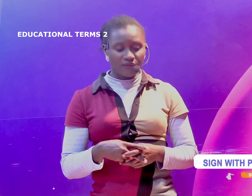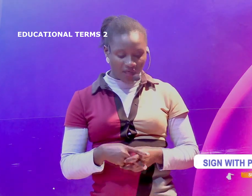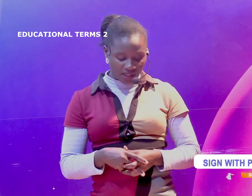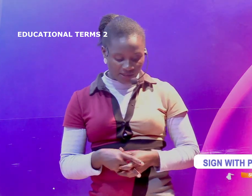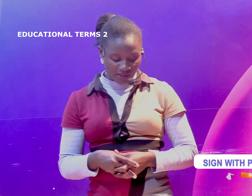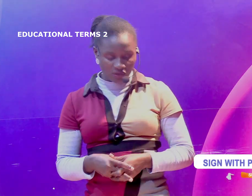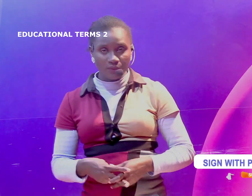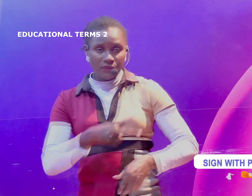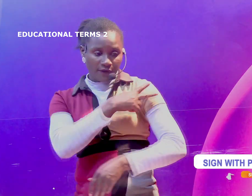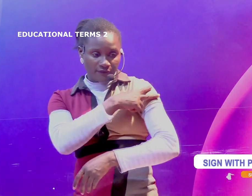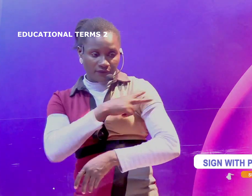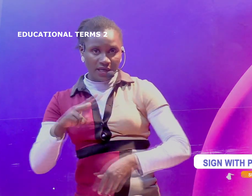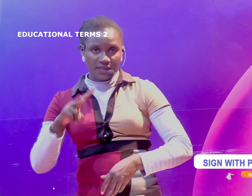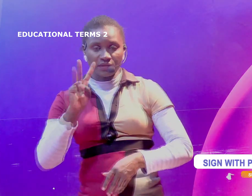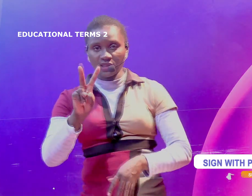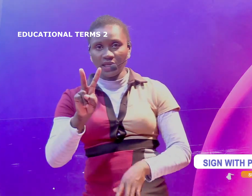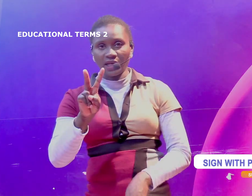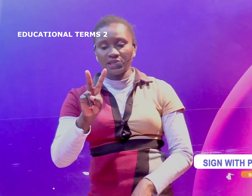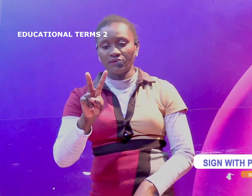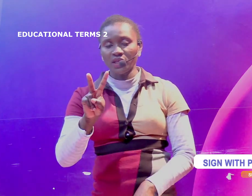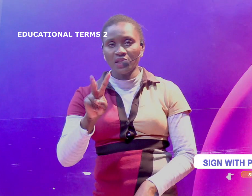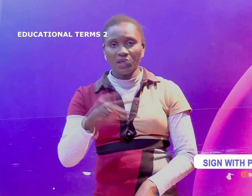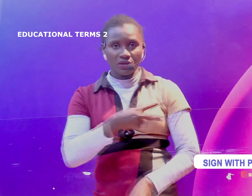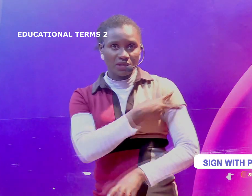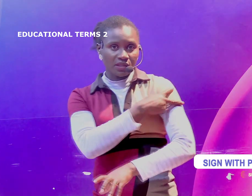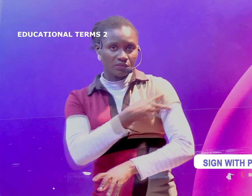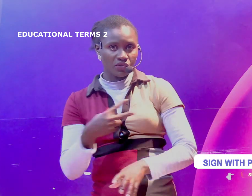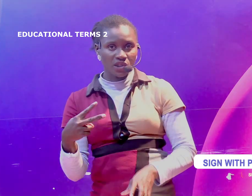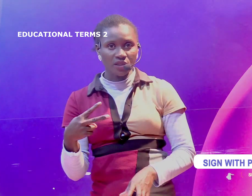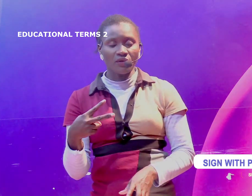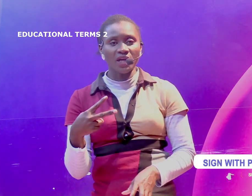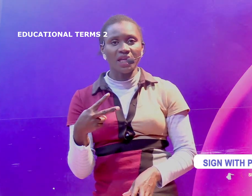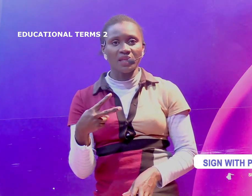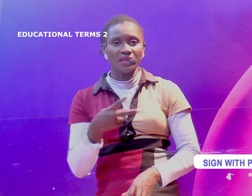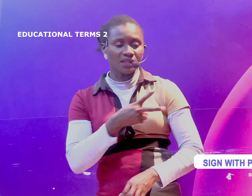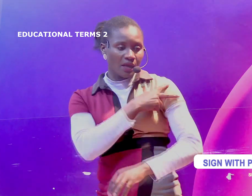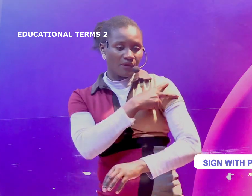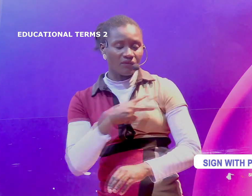vacancy? So vacancy, using a letter V, you just push it forward like this,